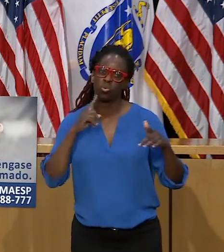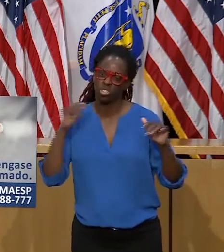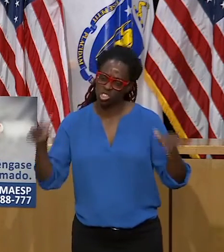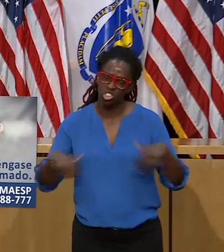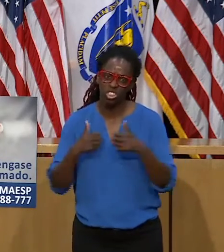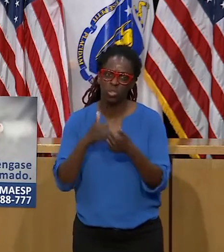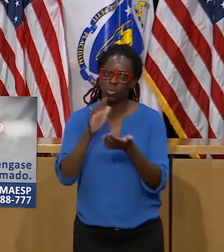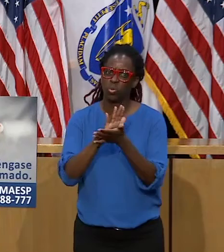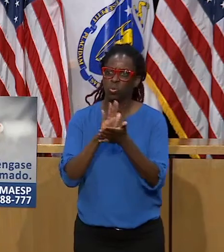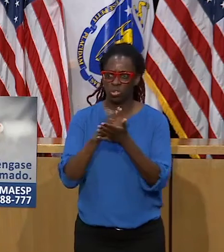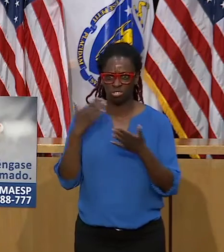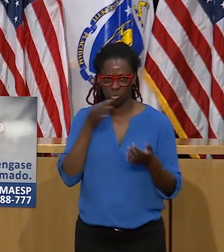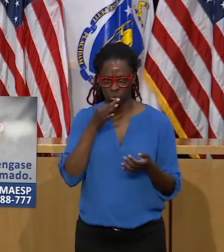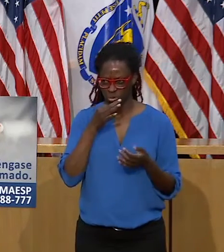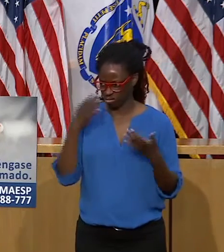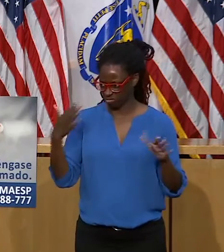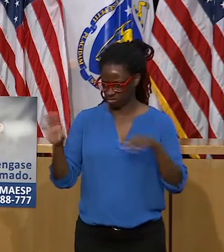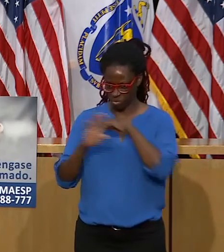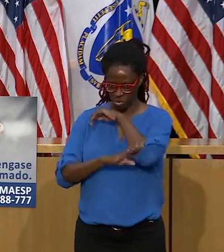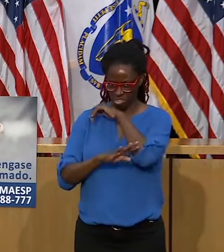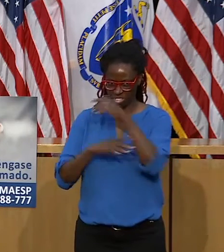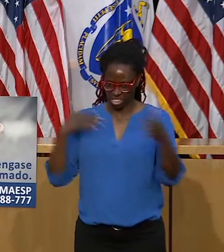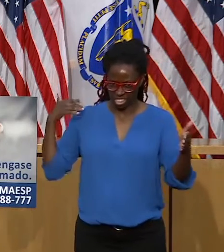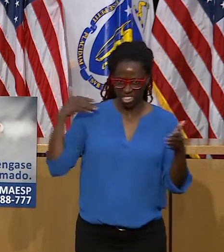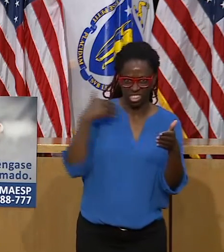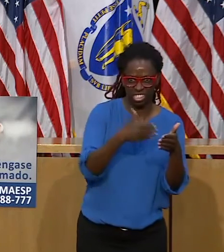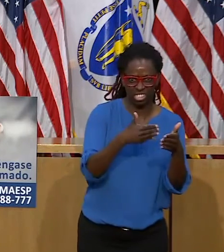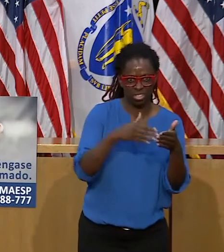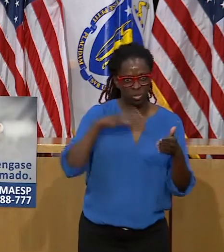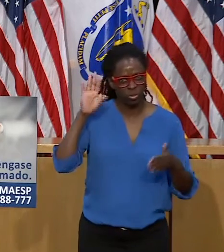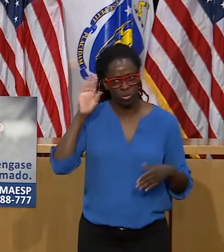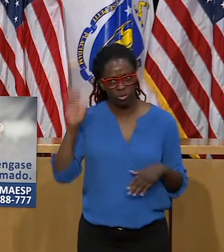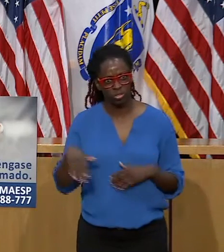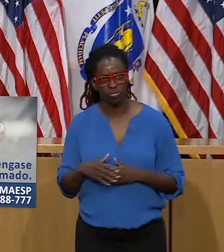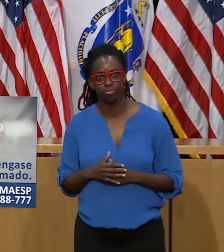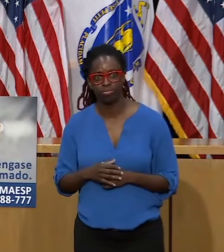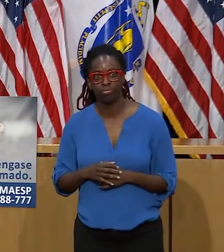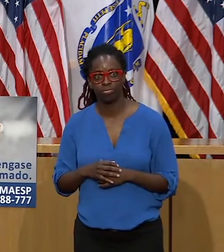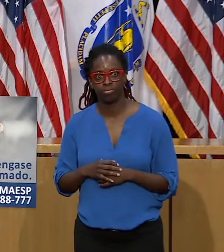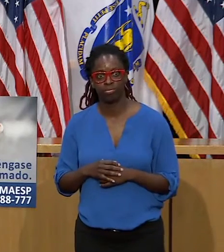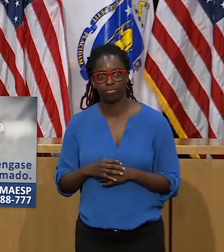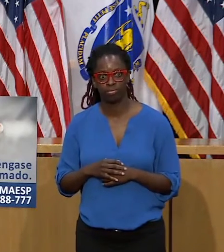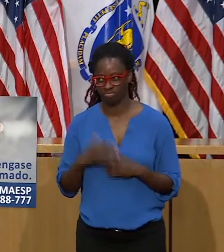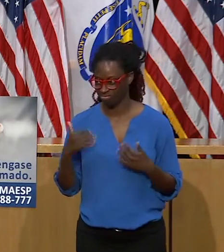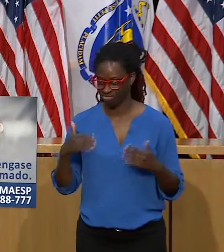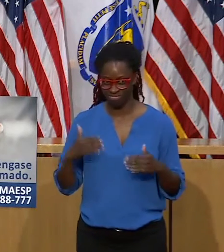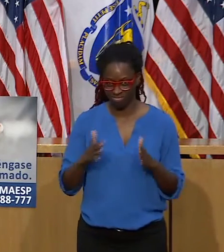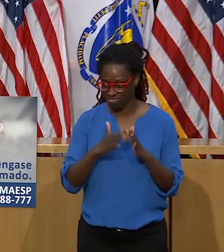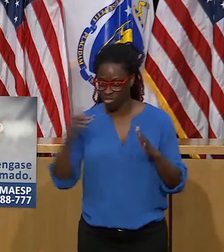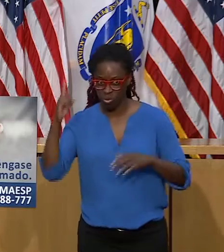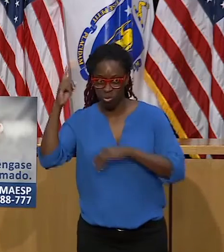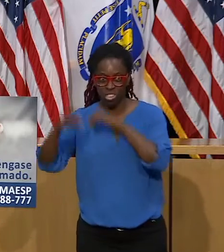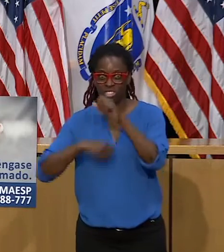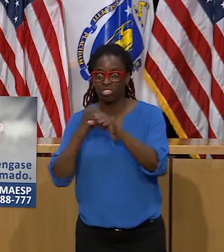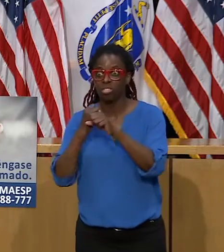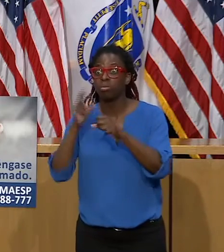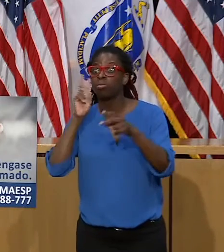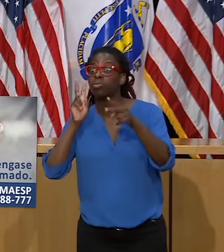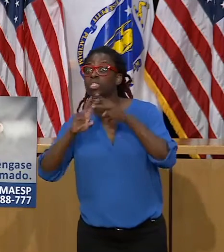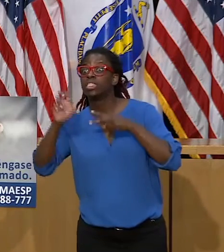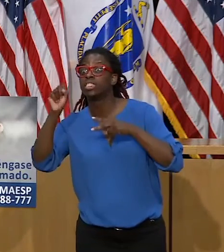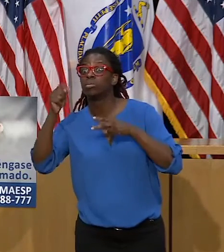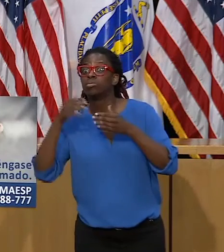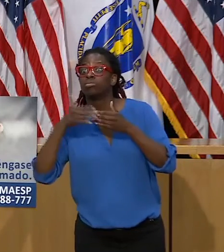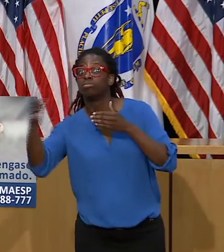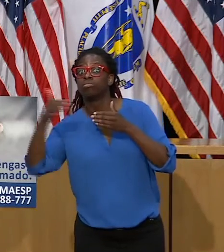few months from now, and sometimes it's difficult to forecast where exactly we'll be when we get to September. This